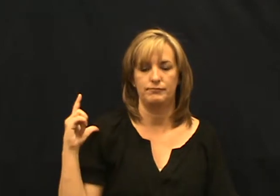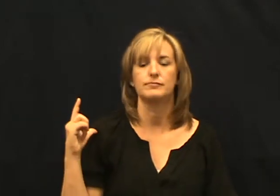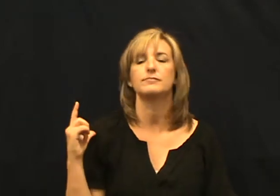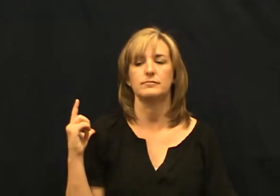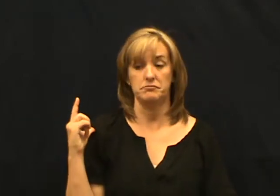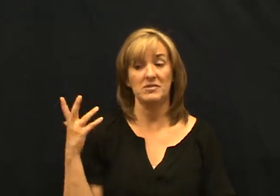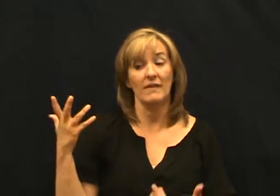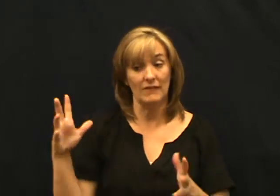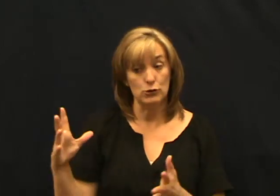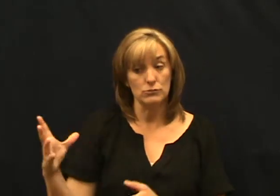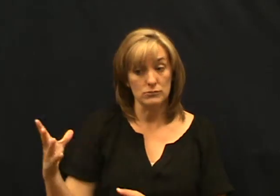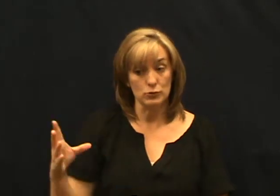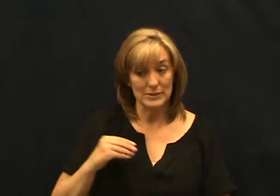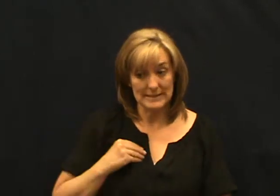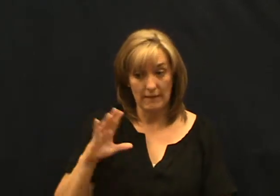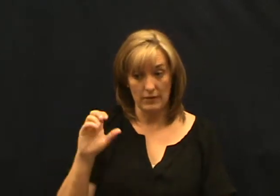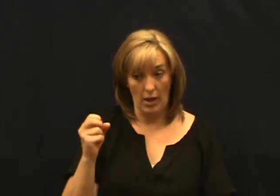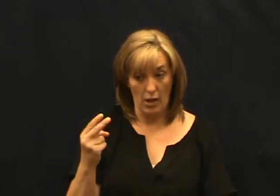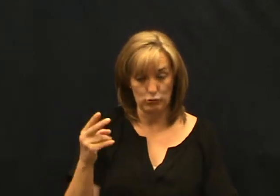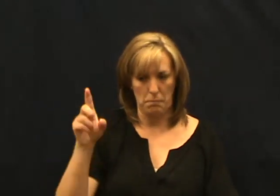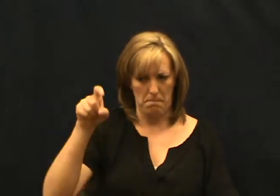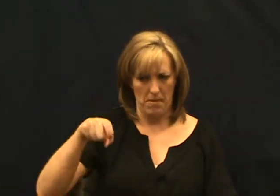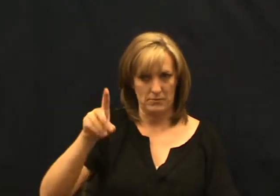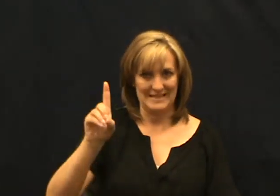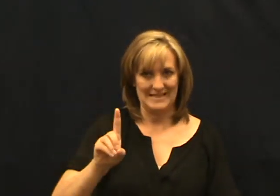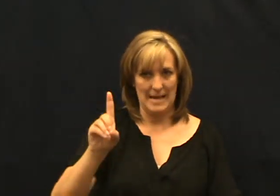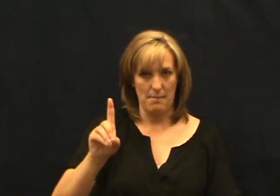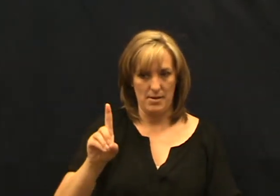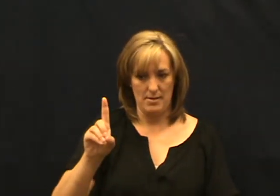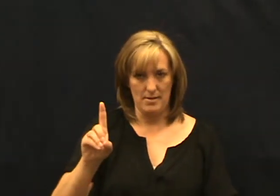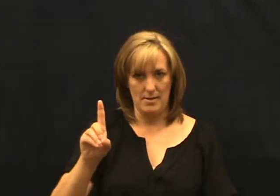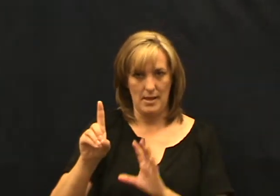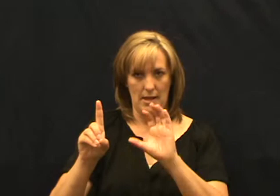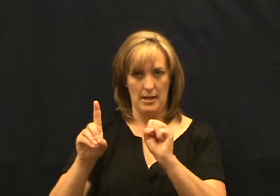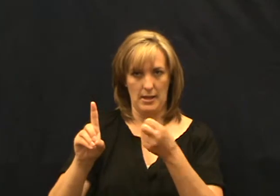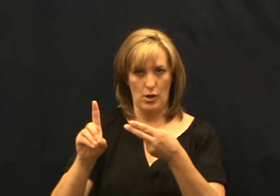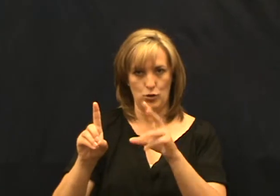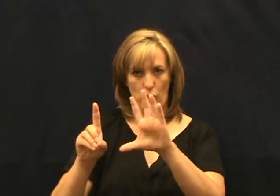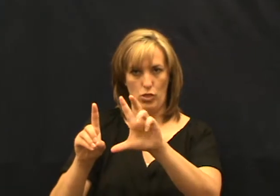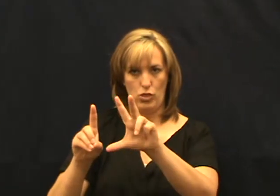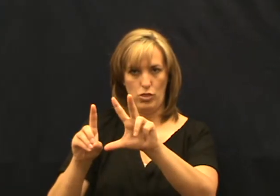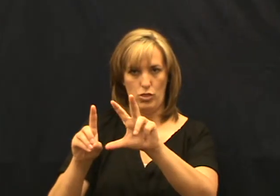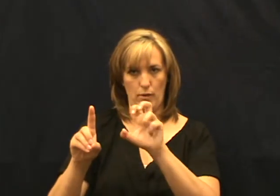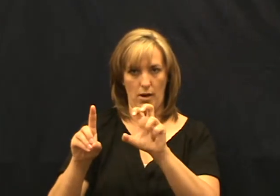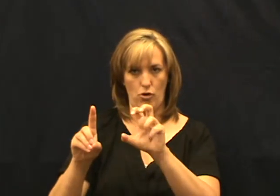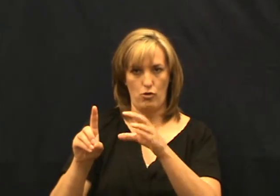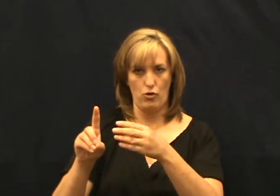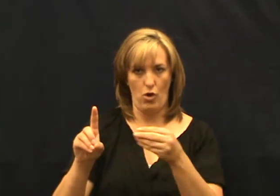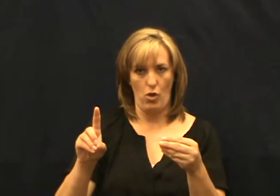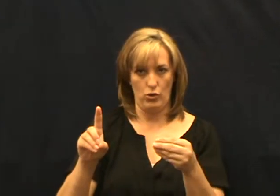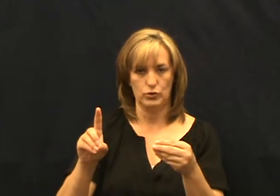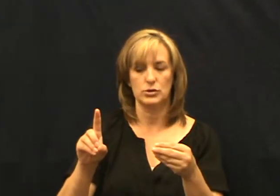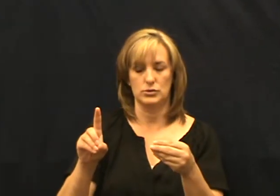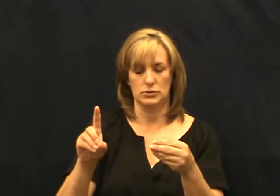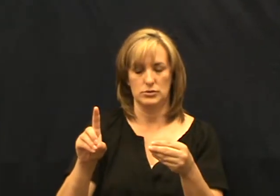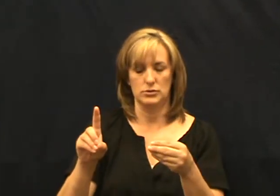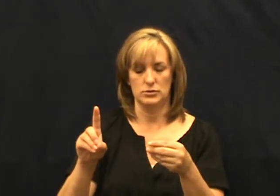asset, so we would have to debit cash for $300 for those 3 $100 gift cards. The